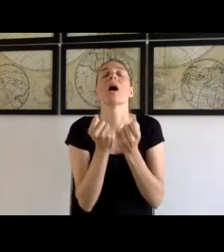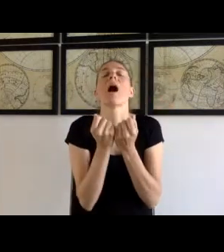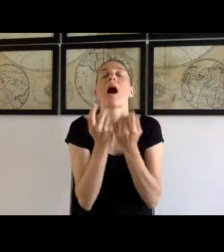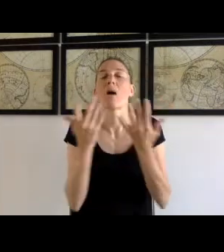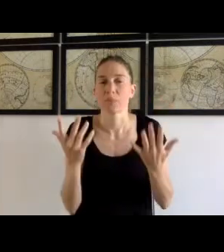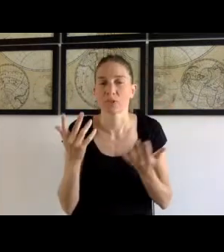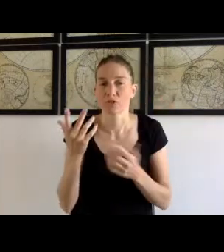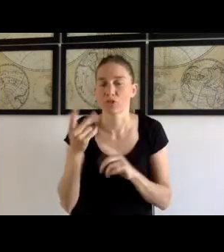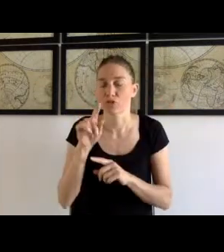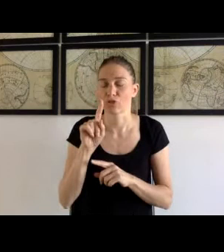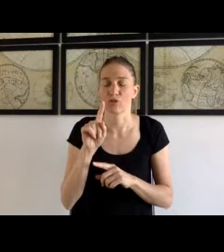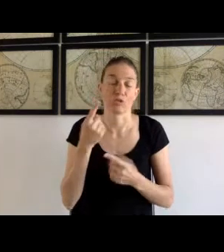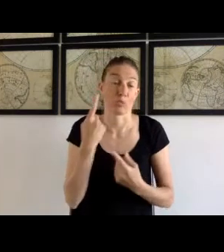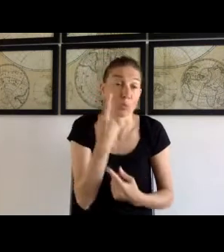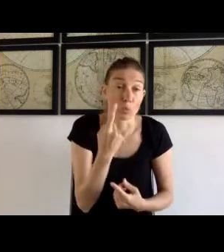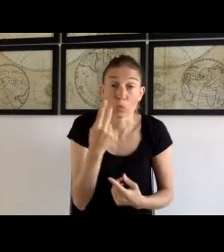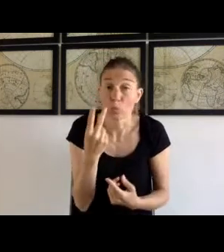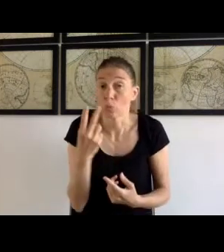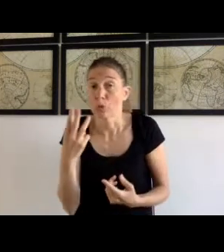for the